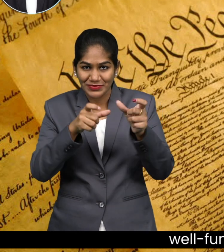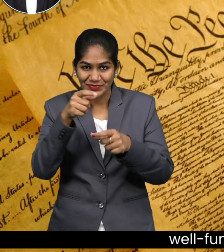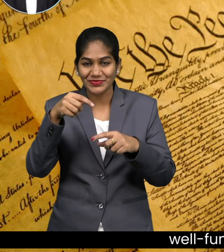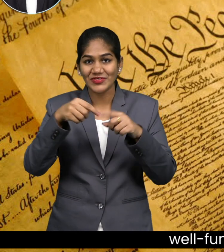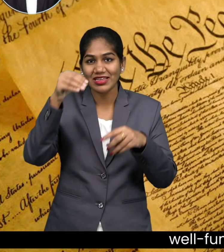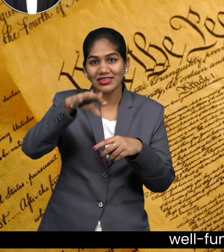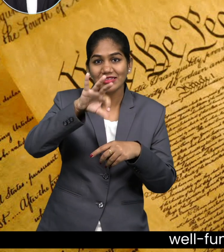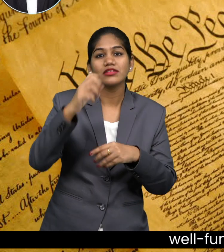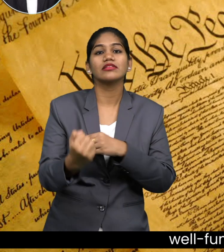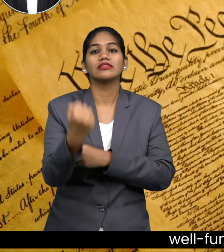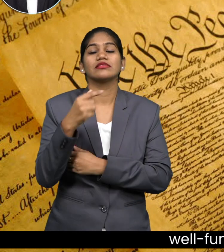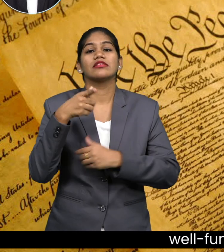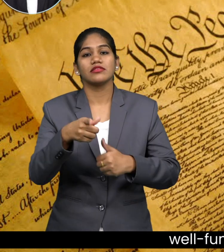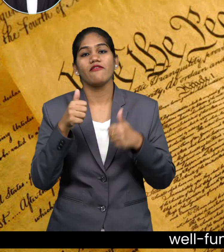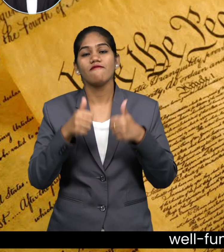The ein..